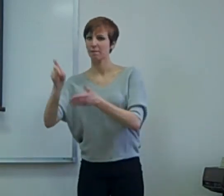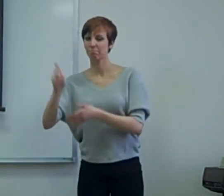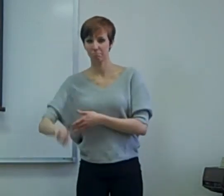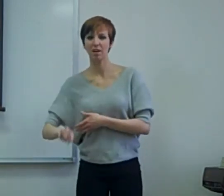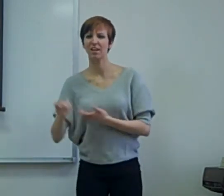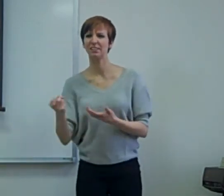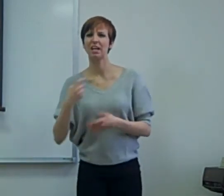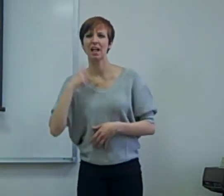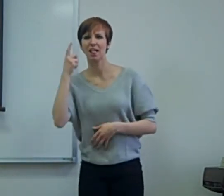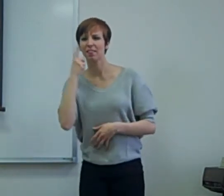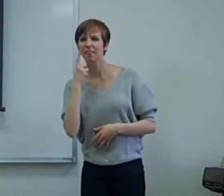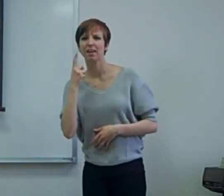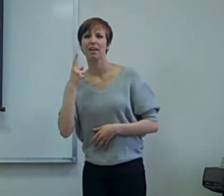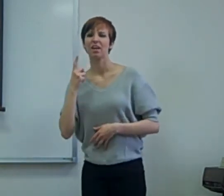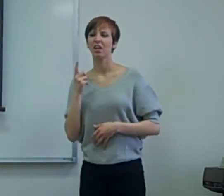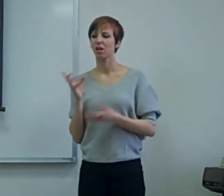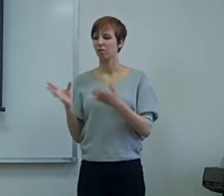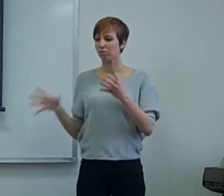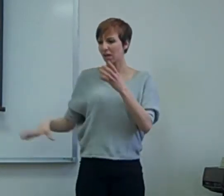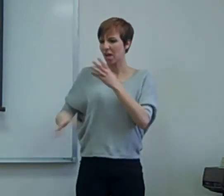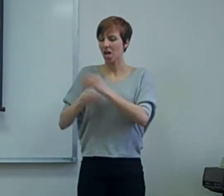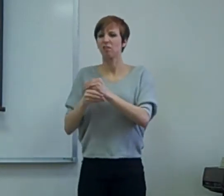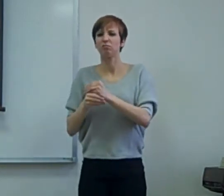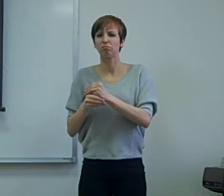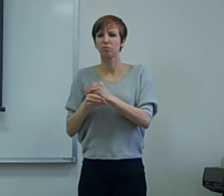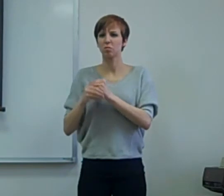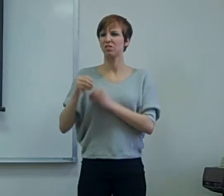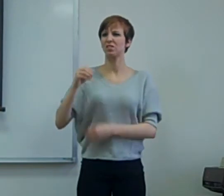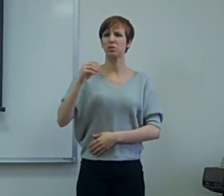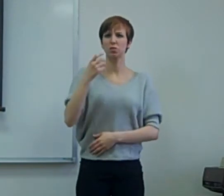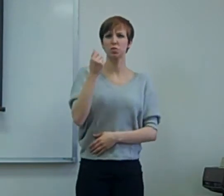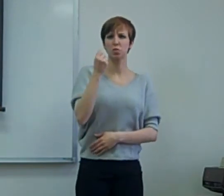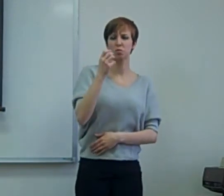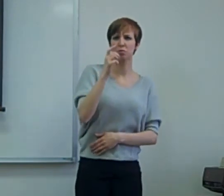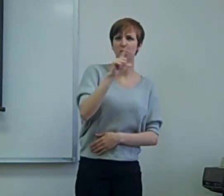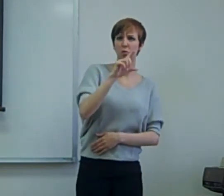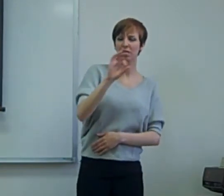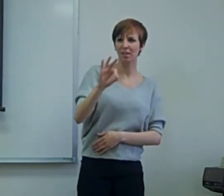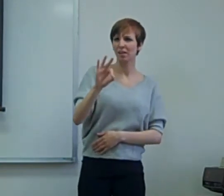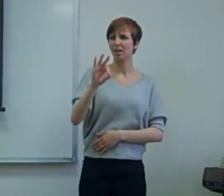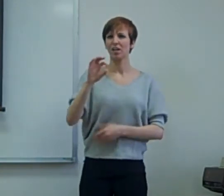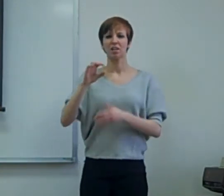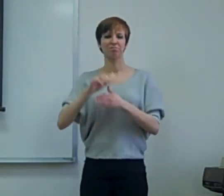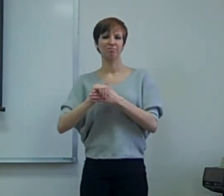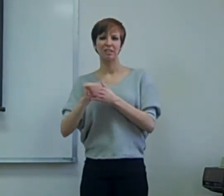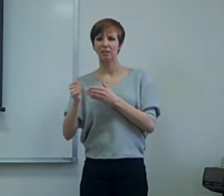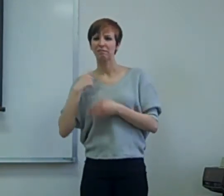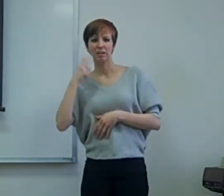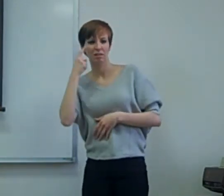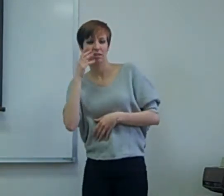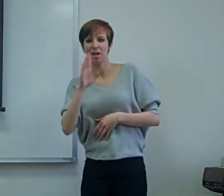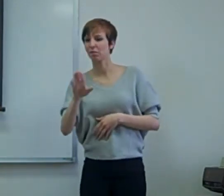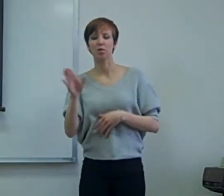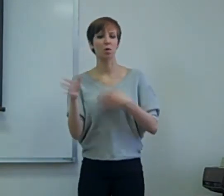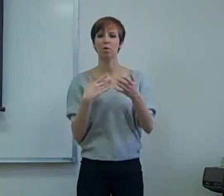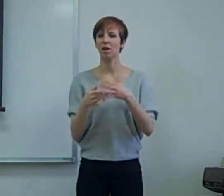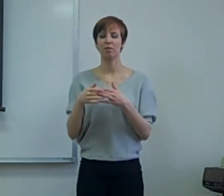$29 or $32 for him or whatever it was. And I said, I don't care. That's fine. Put it on mine. I'm fine with that. And